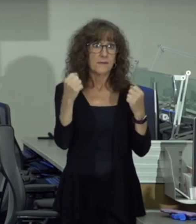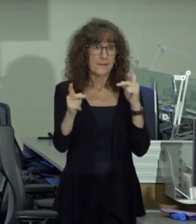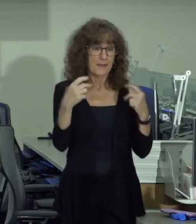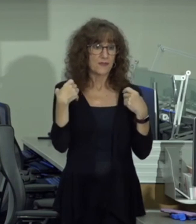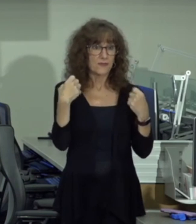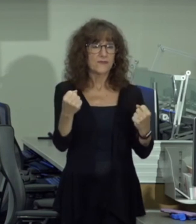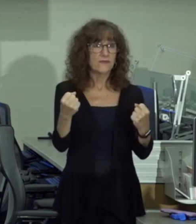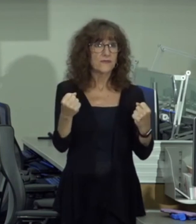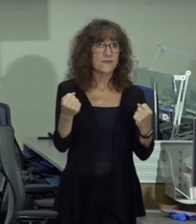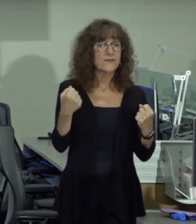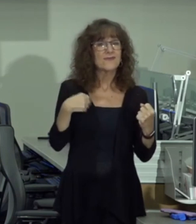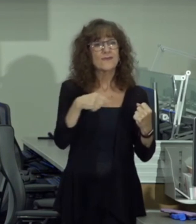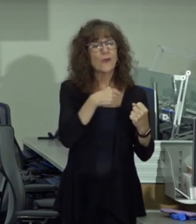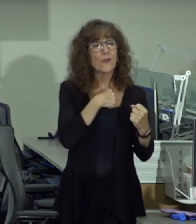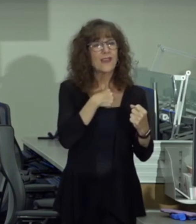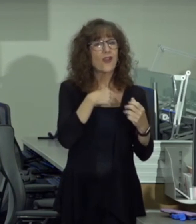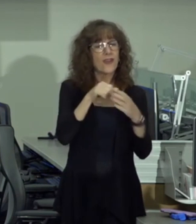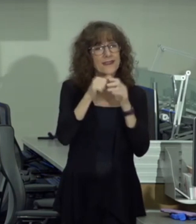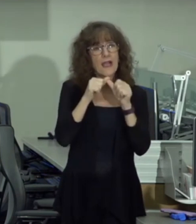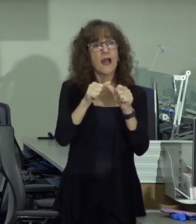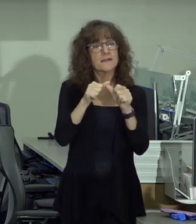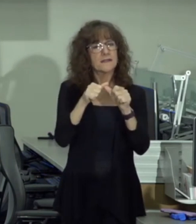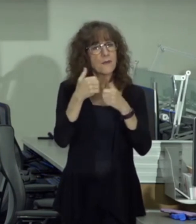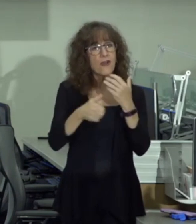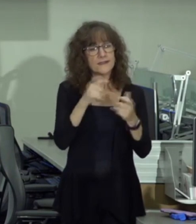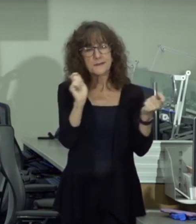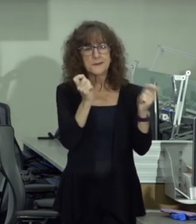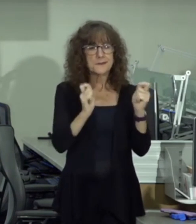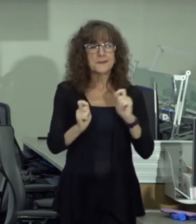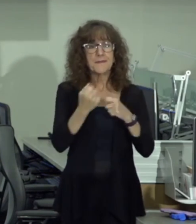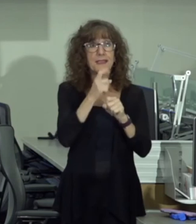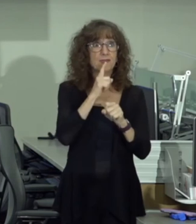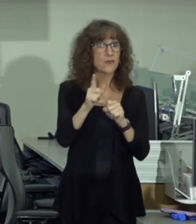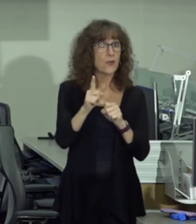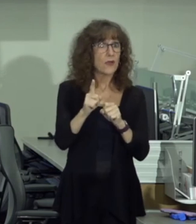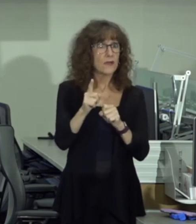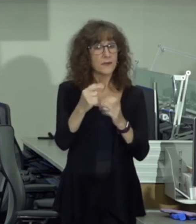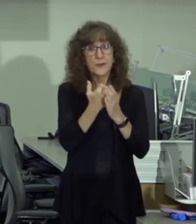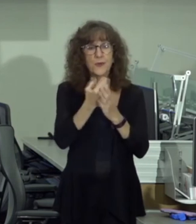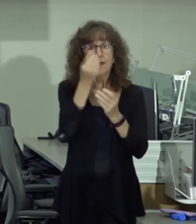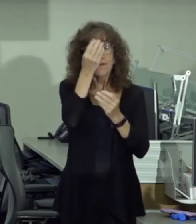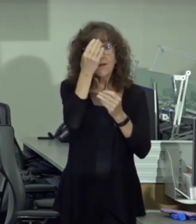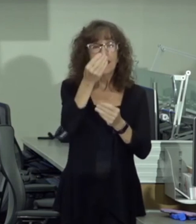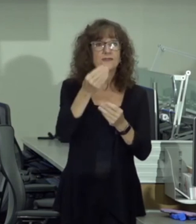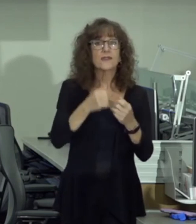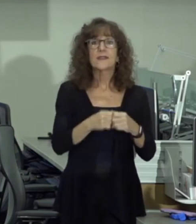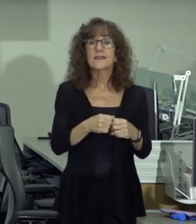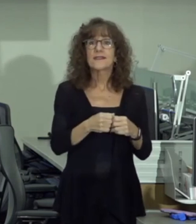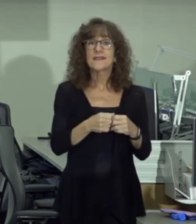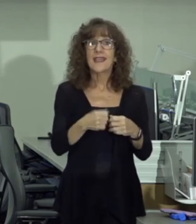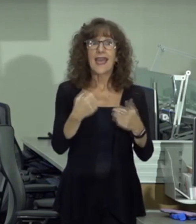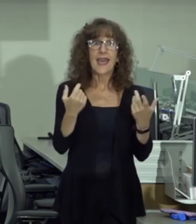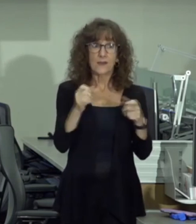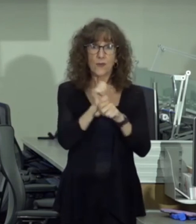So we're simply in that constant process of making sure that that data is being updated as quickly as possible, and have